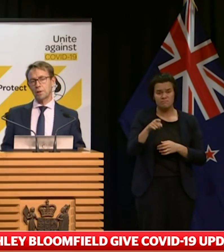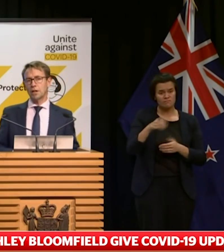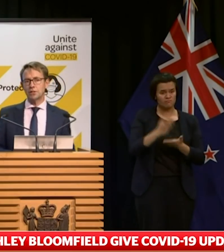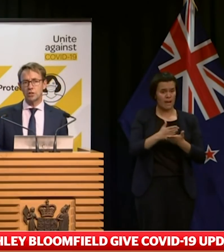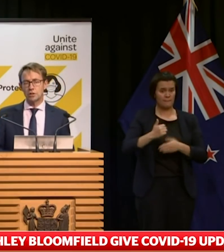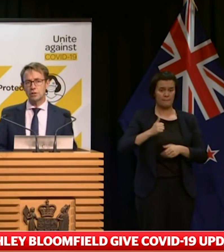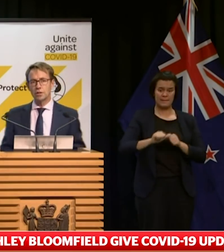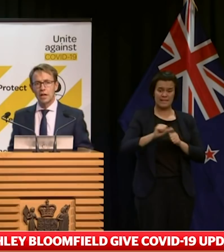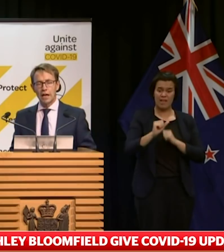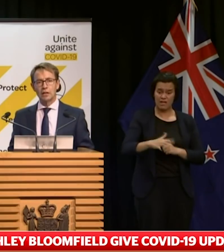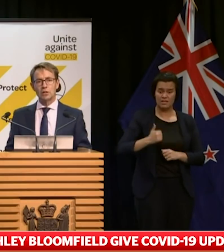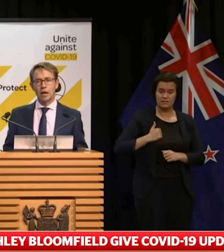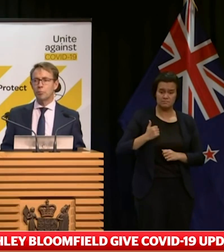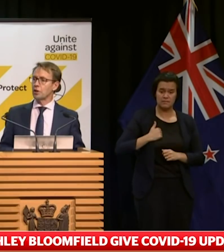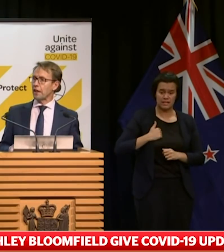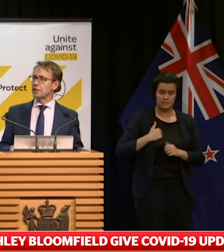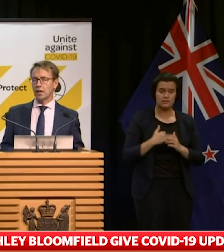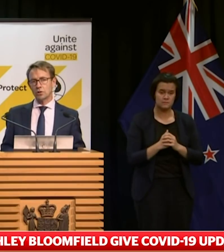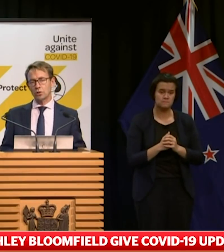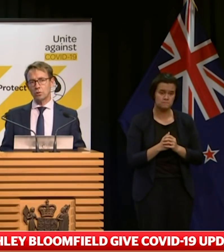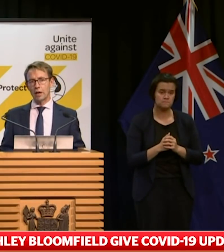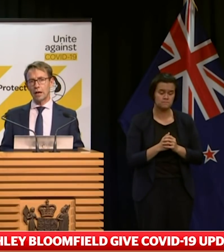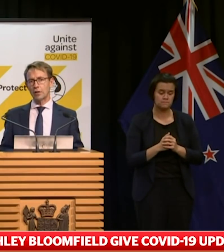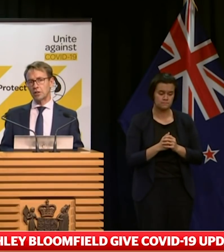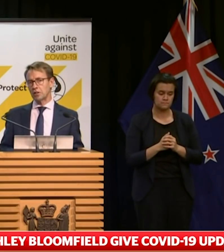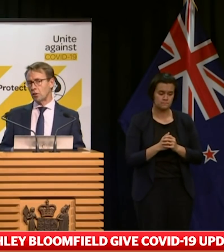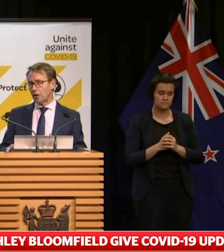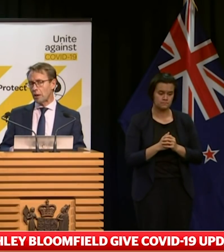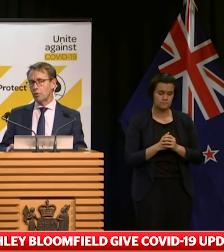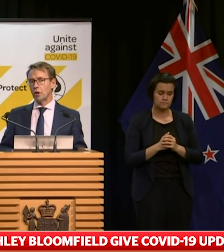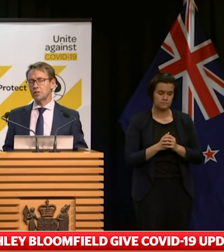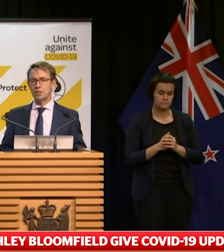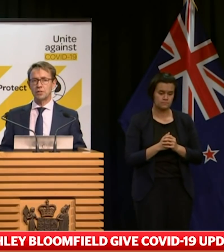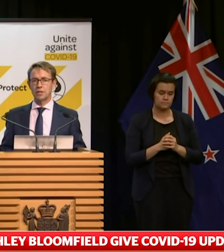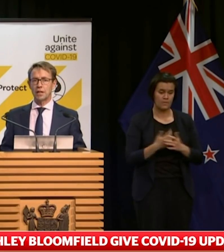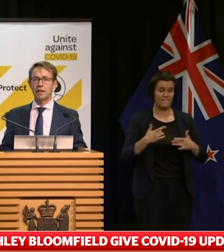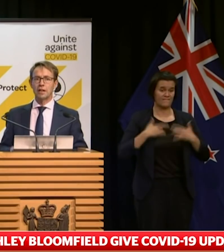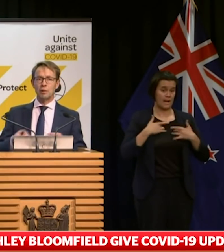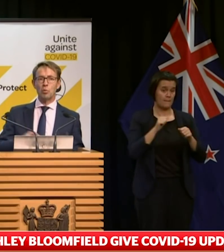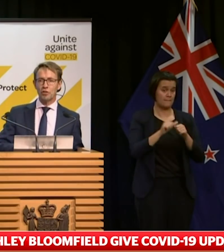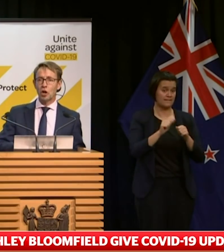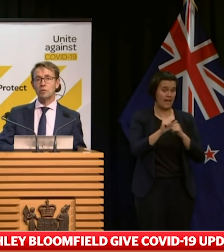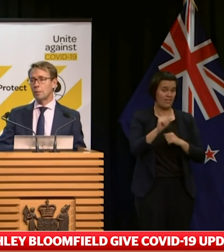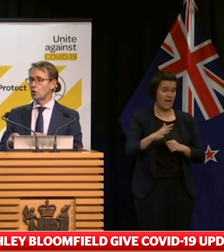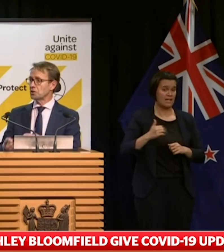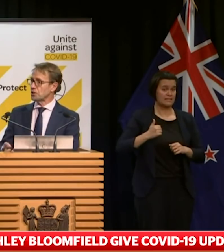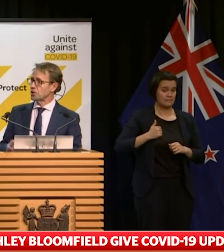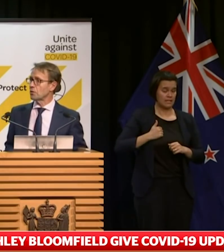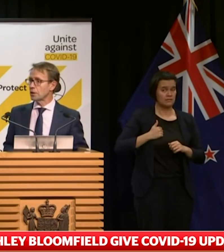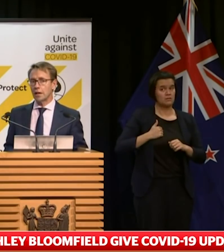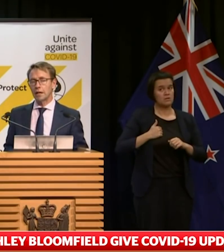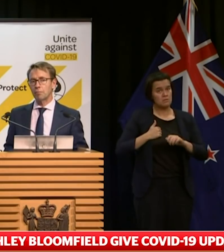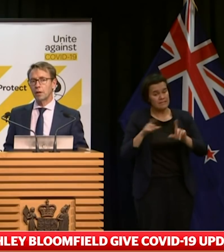new hospitalisations, and putting that down to that there are a number of those cases that are people with COVID but